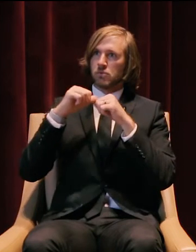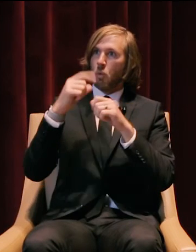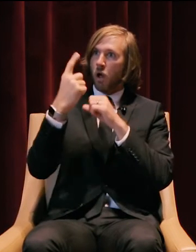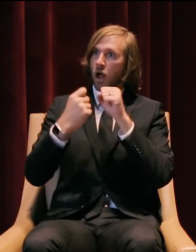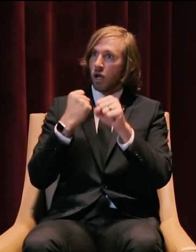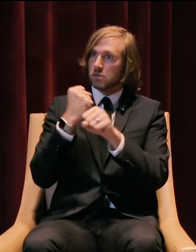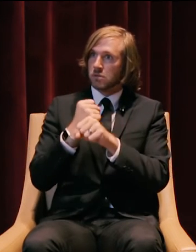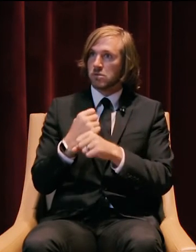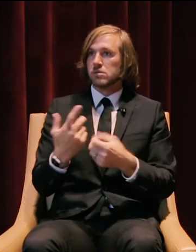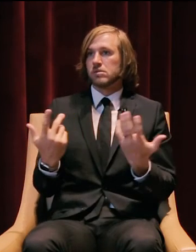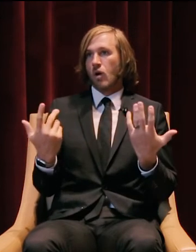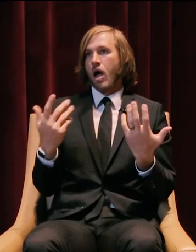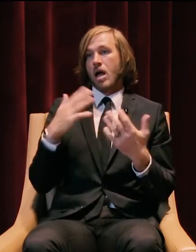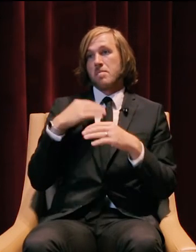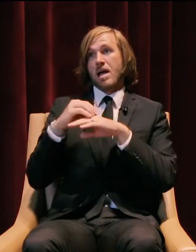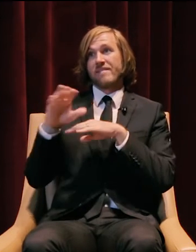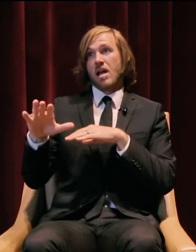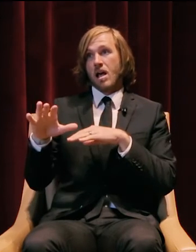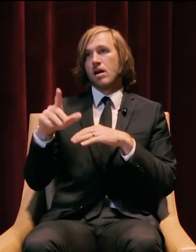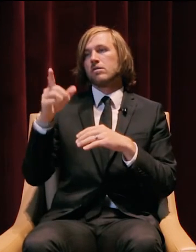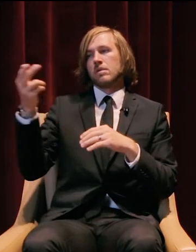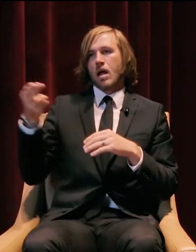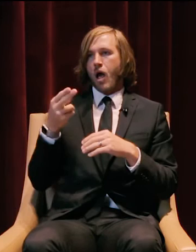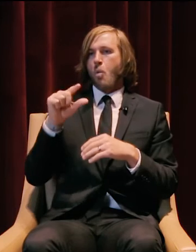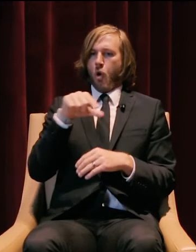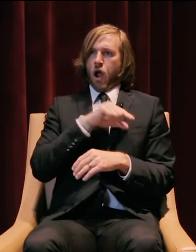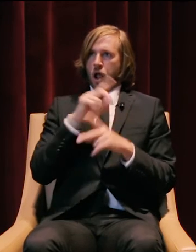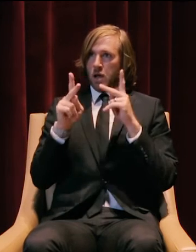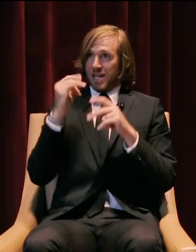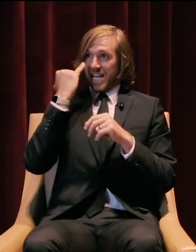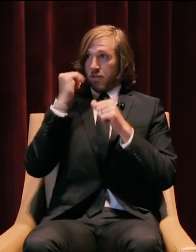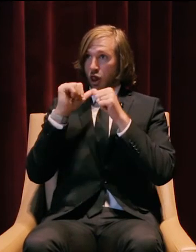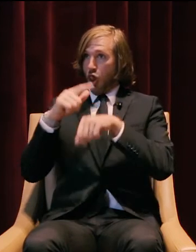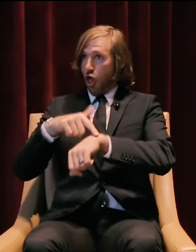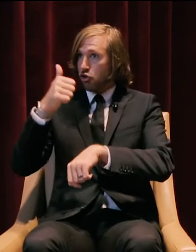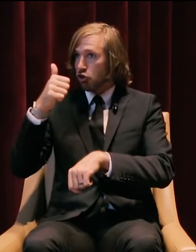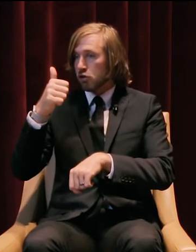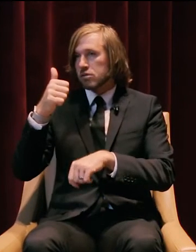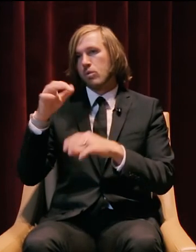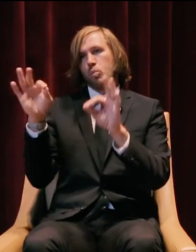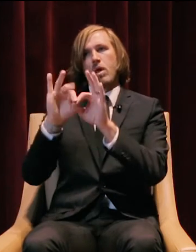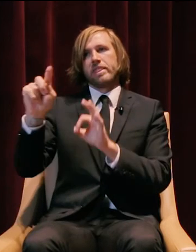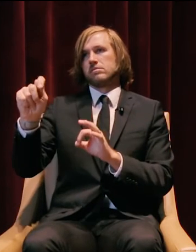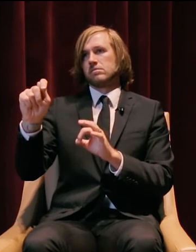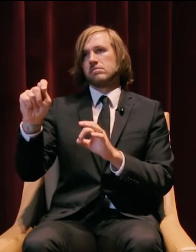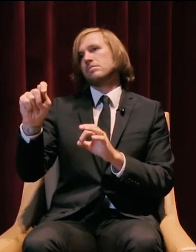year. So my advice is to get quality people. If it takes longer, it's worth